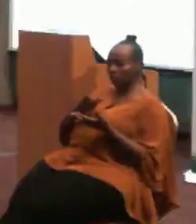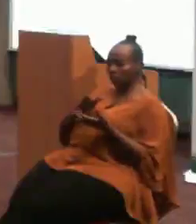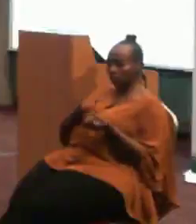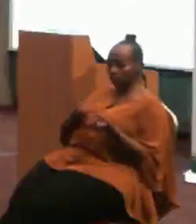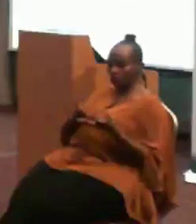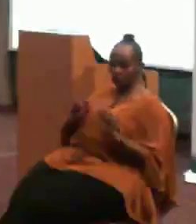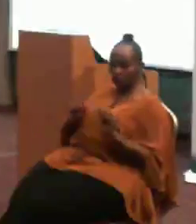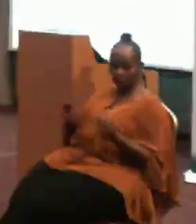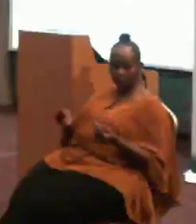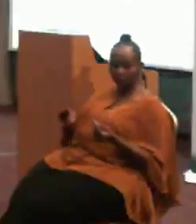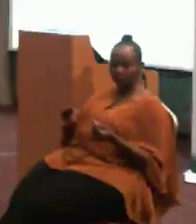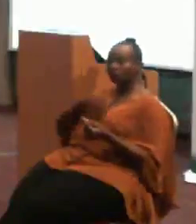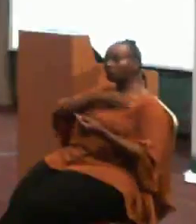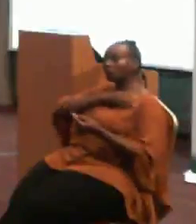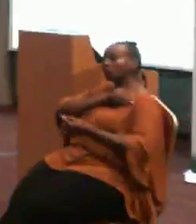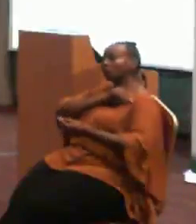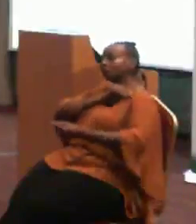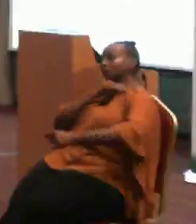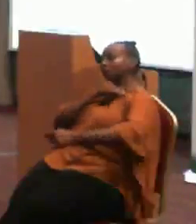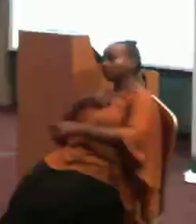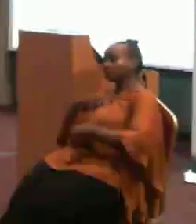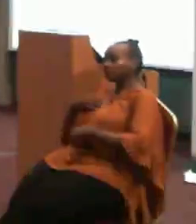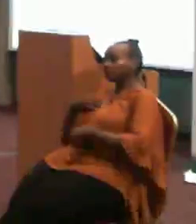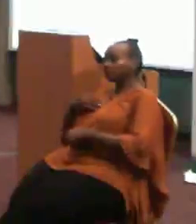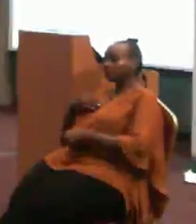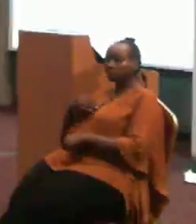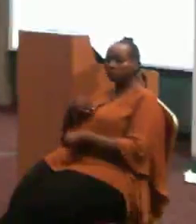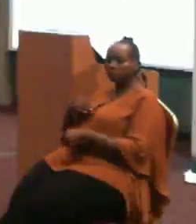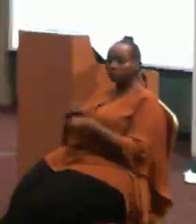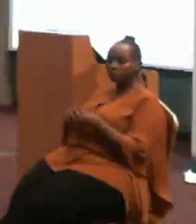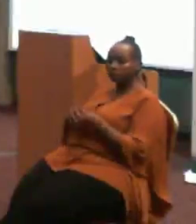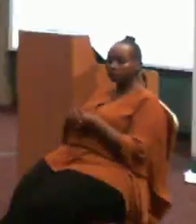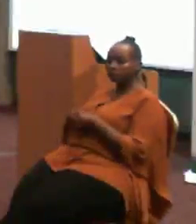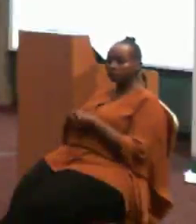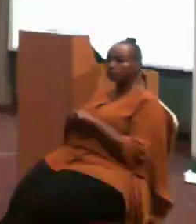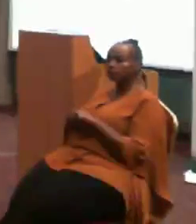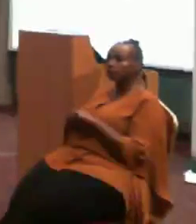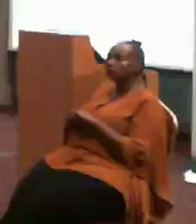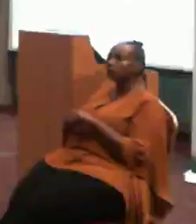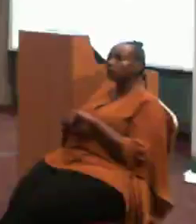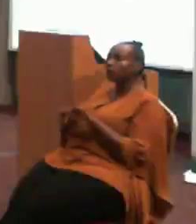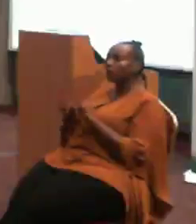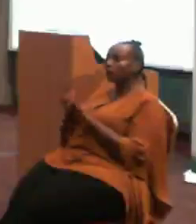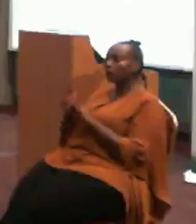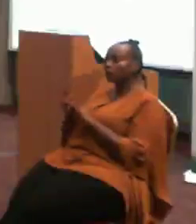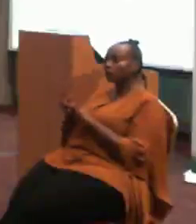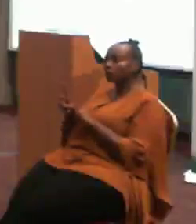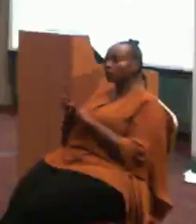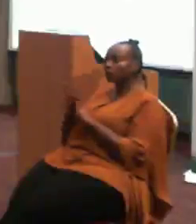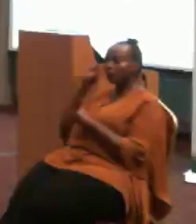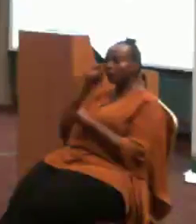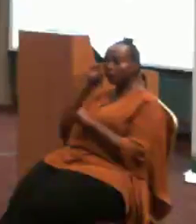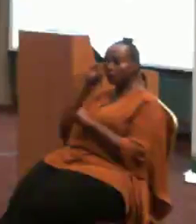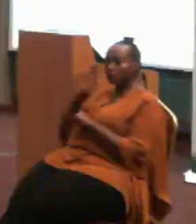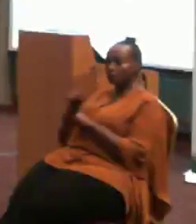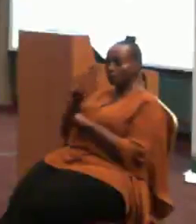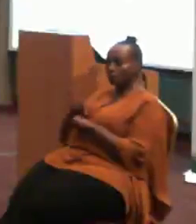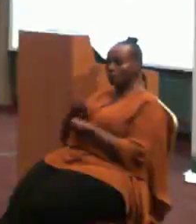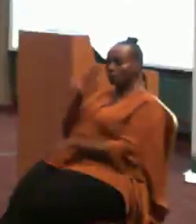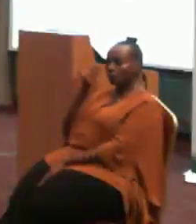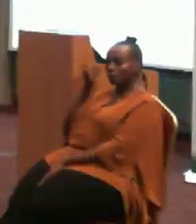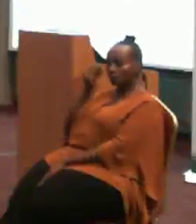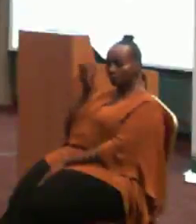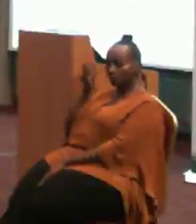And therefore, you know, I think it will be misleading to almost saying, to give the impression that